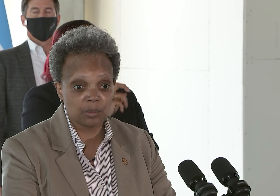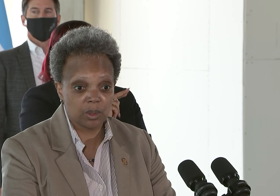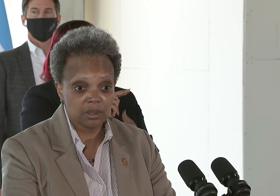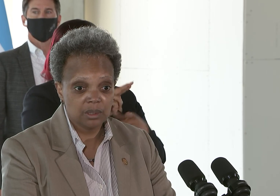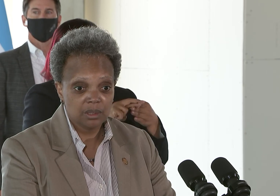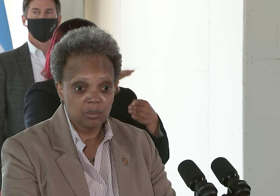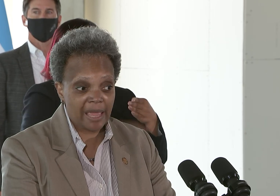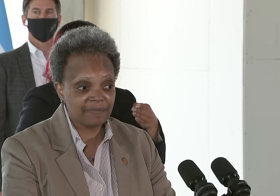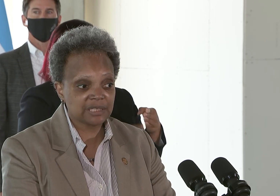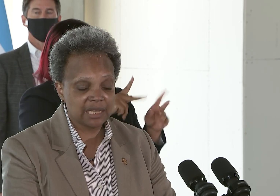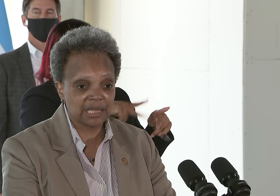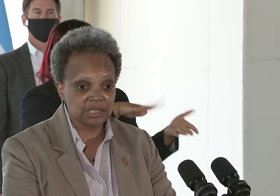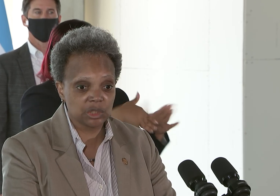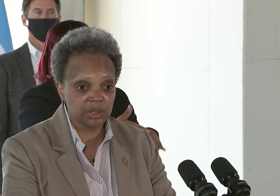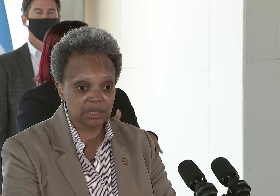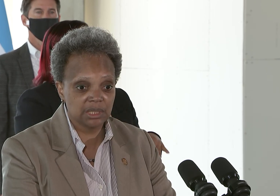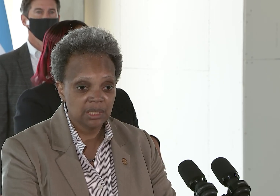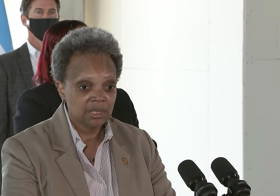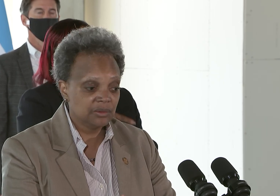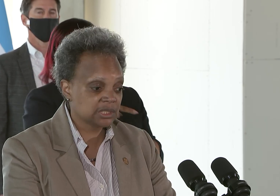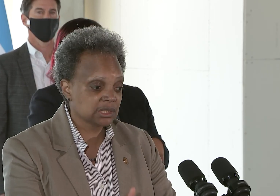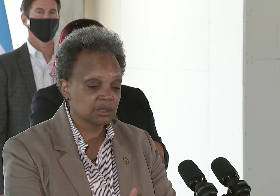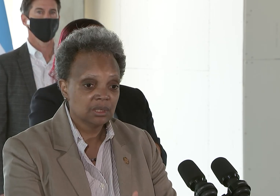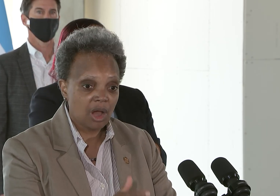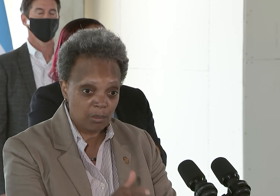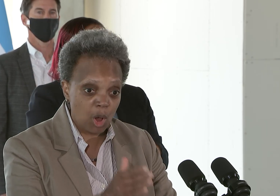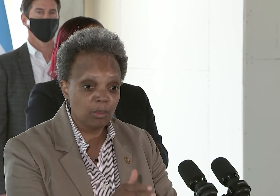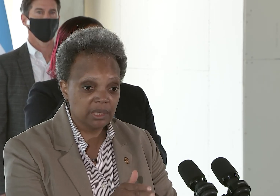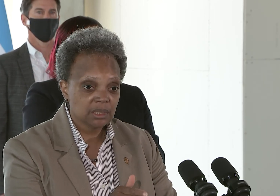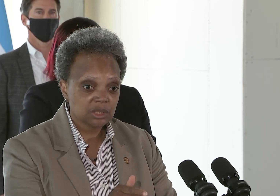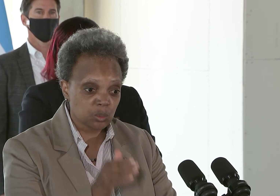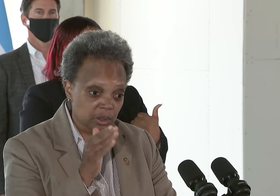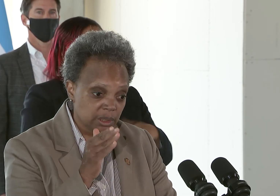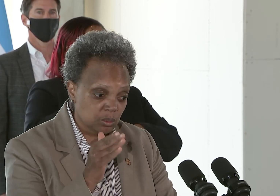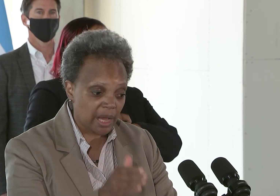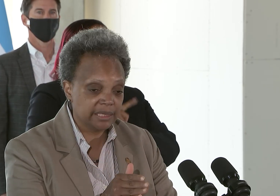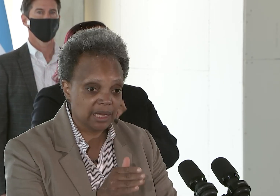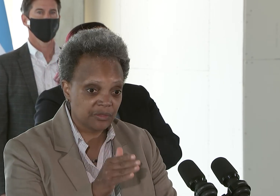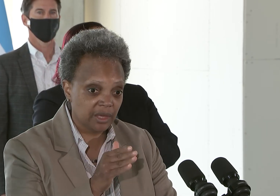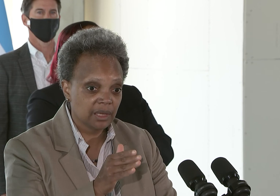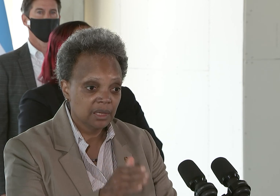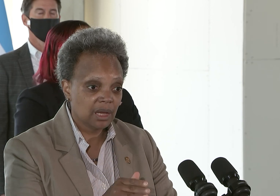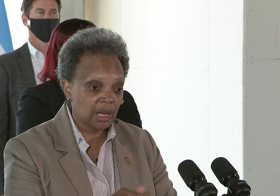death of someone. We have to take that seriously. This is our moment to really